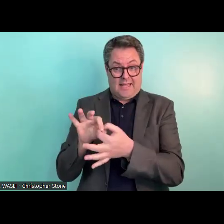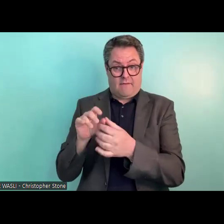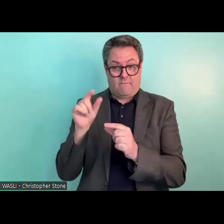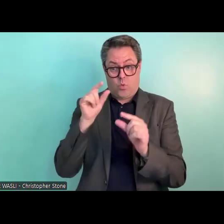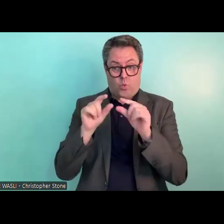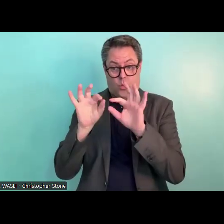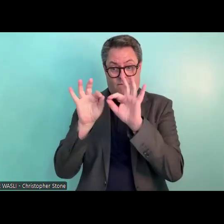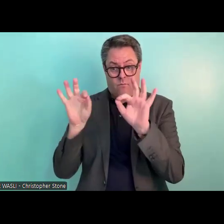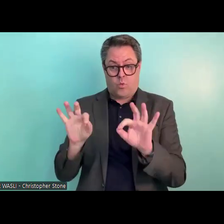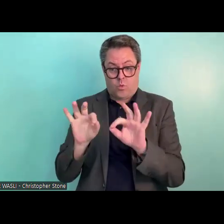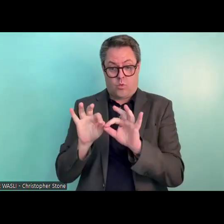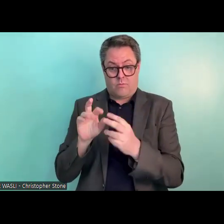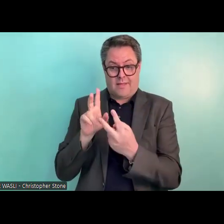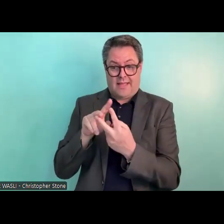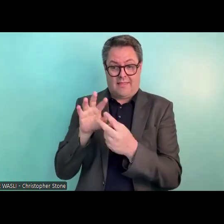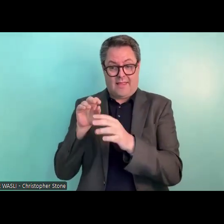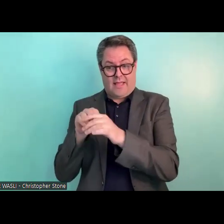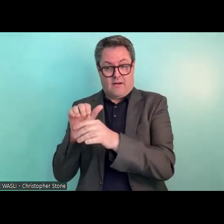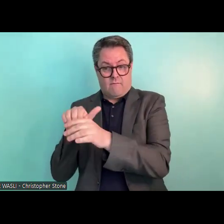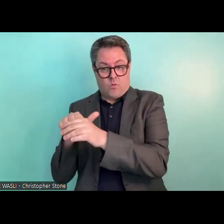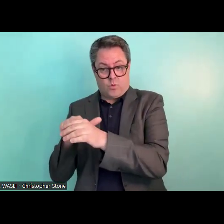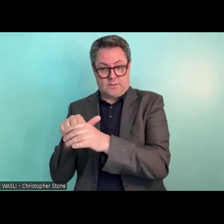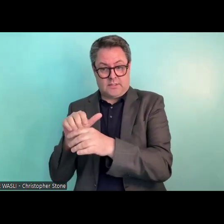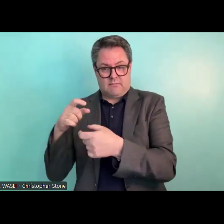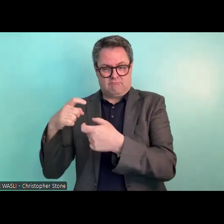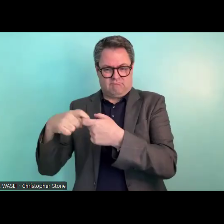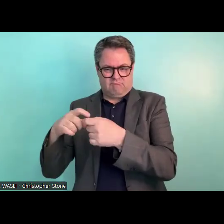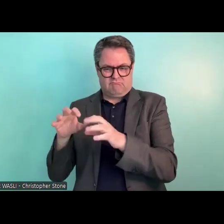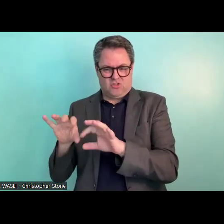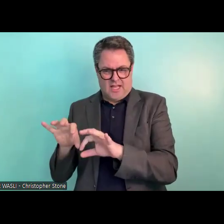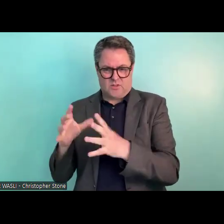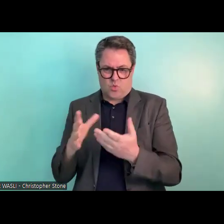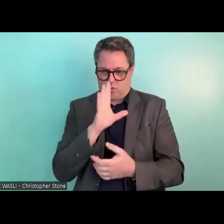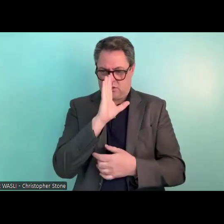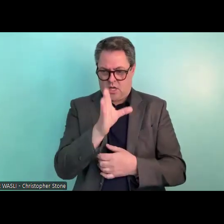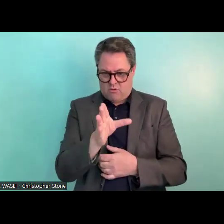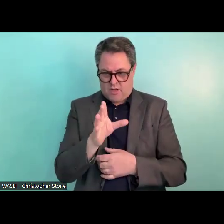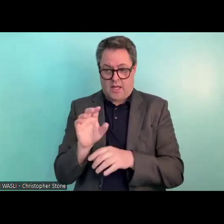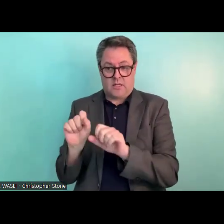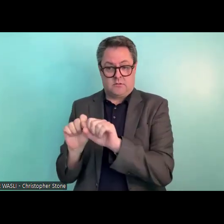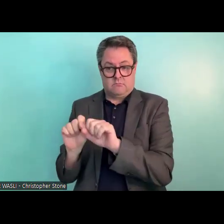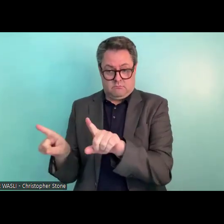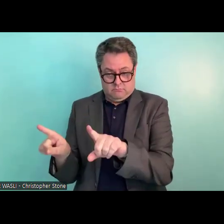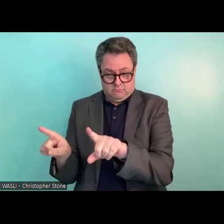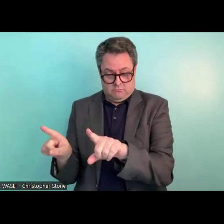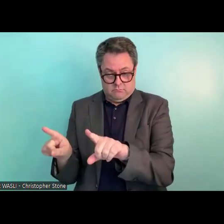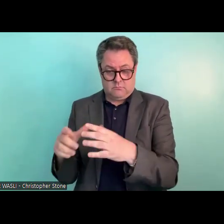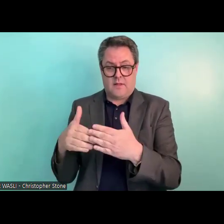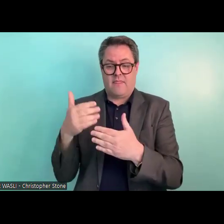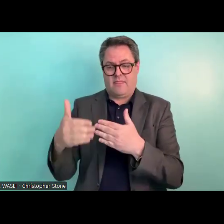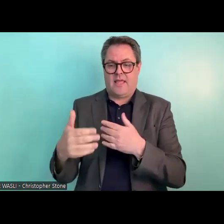So now we will share the link for that Google form. So either in the voting members chat or